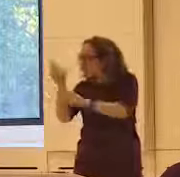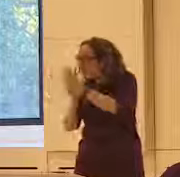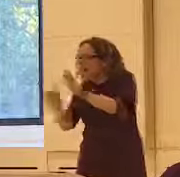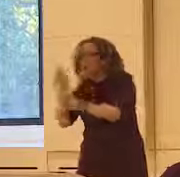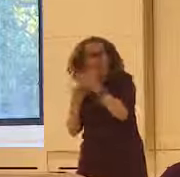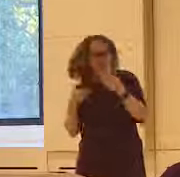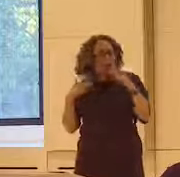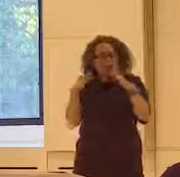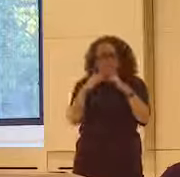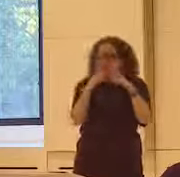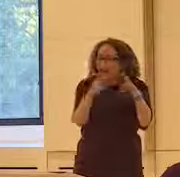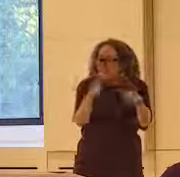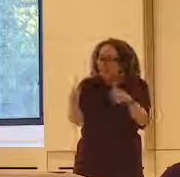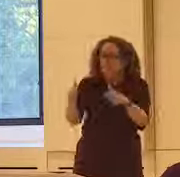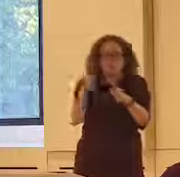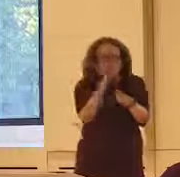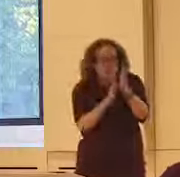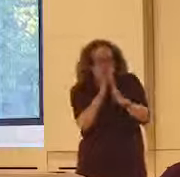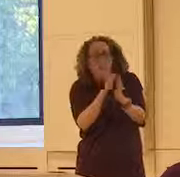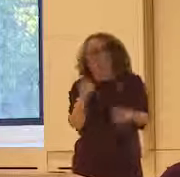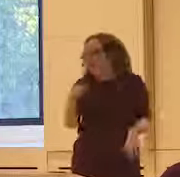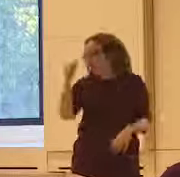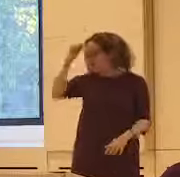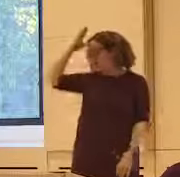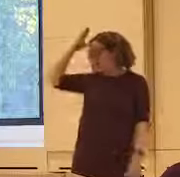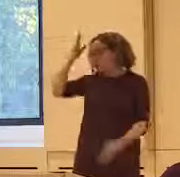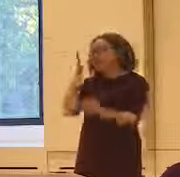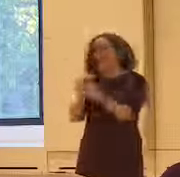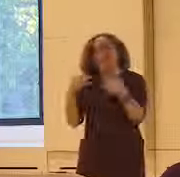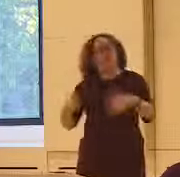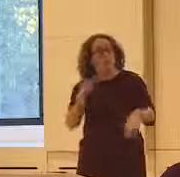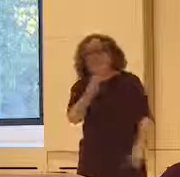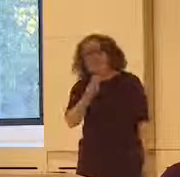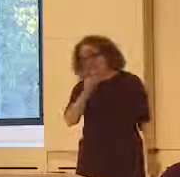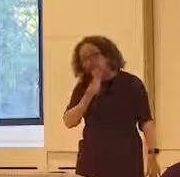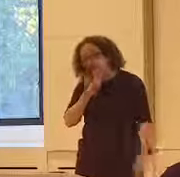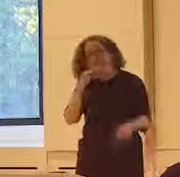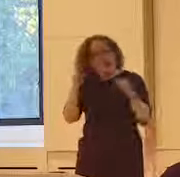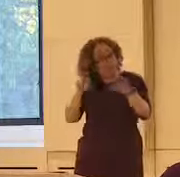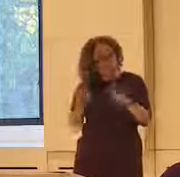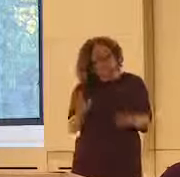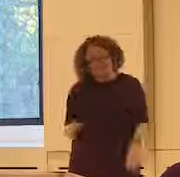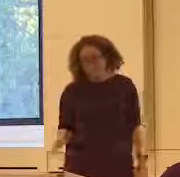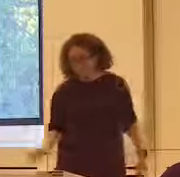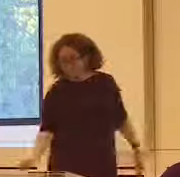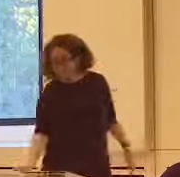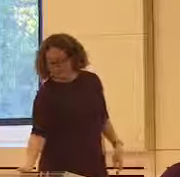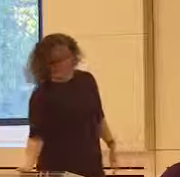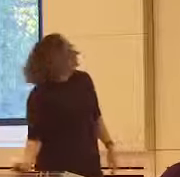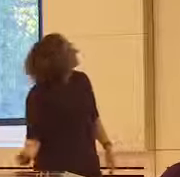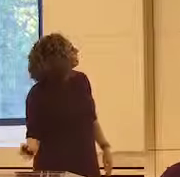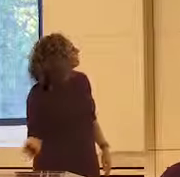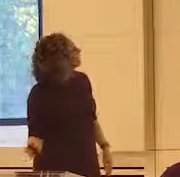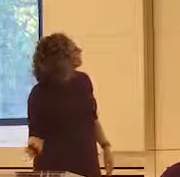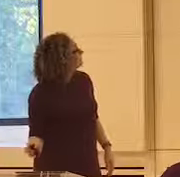you're having panic attacks, to learn from that. If there's domestic abuse, all that kind of stuff. It's very useful information, so I advise you to have a look.